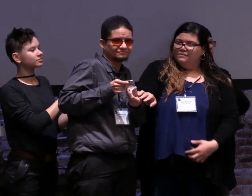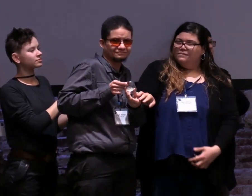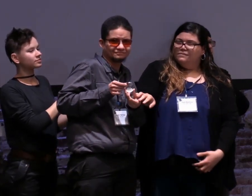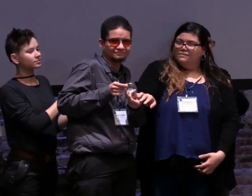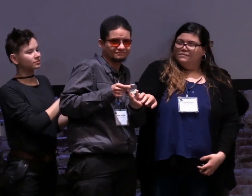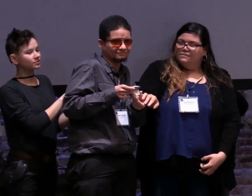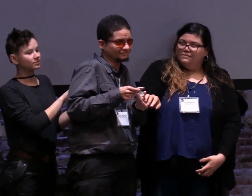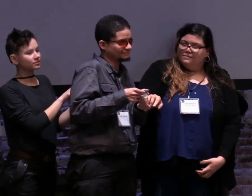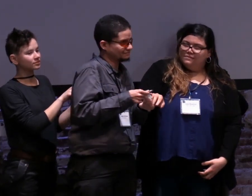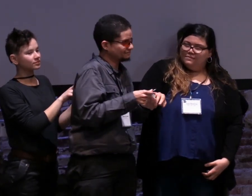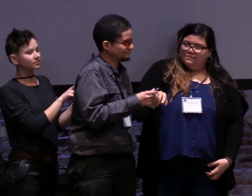is a pocket watch.